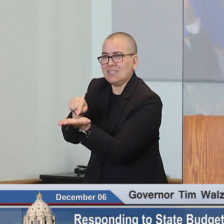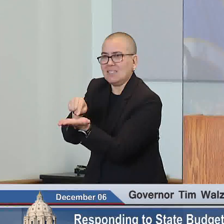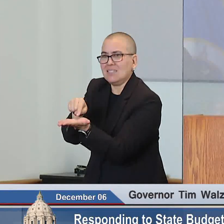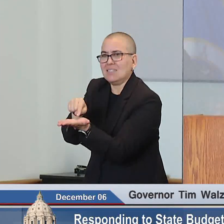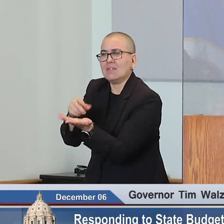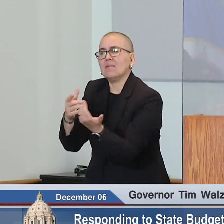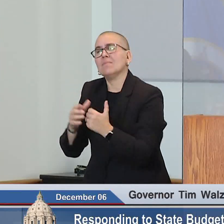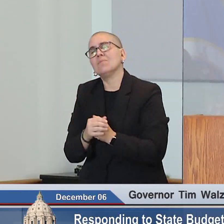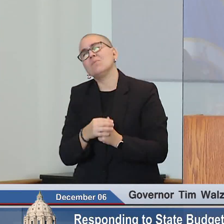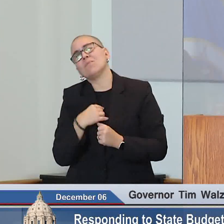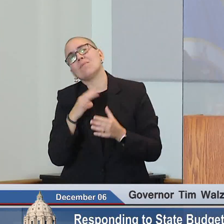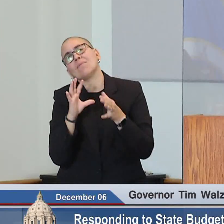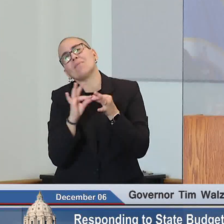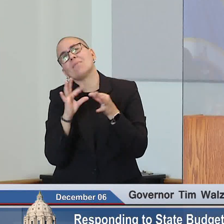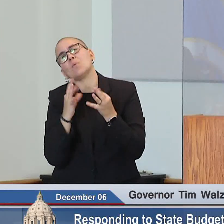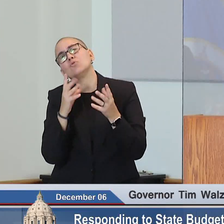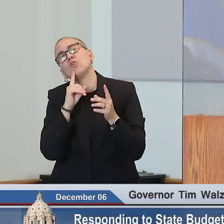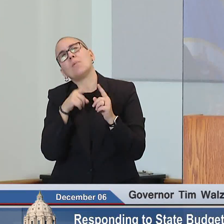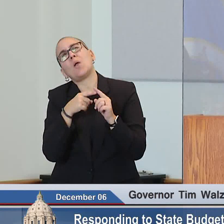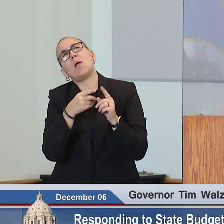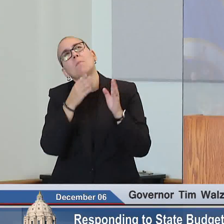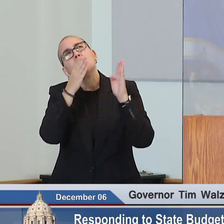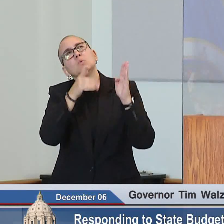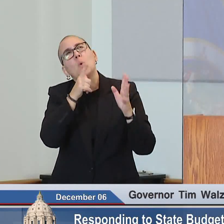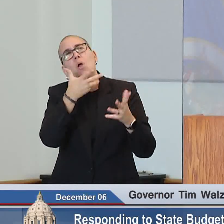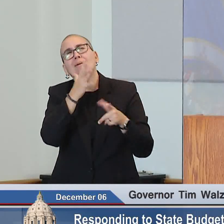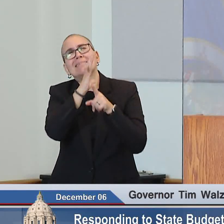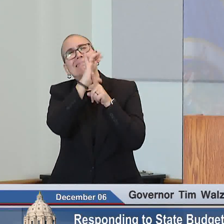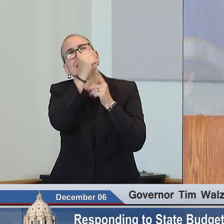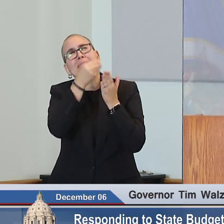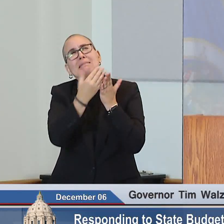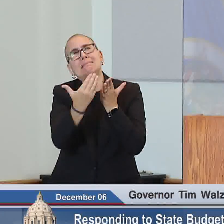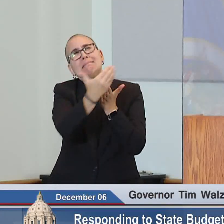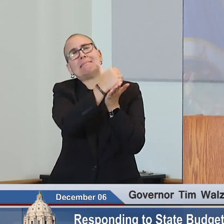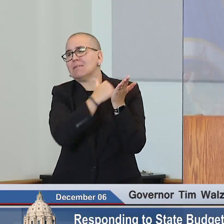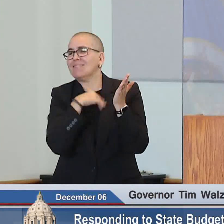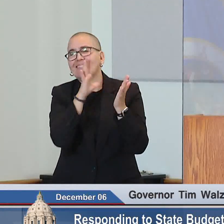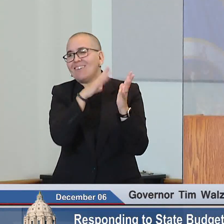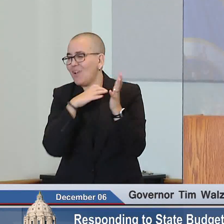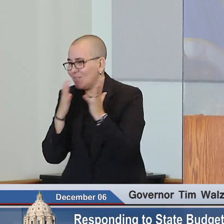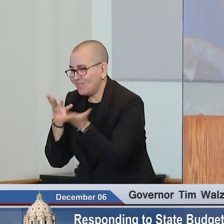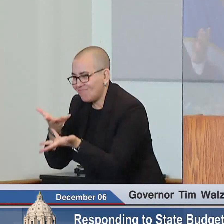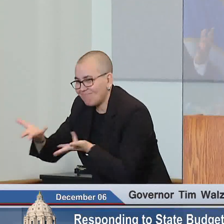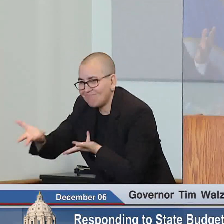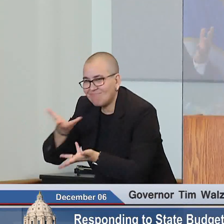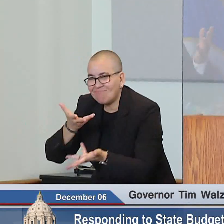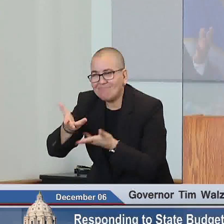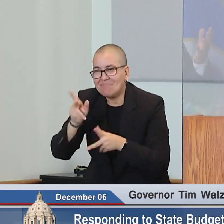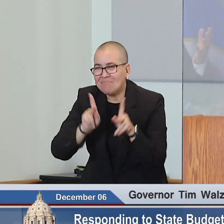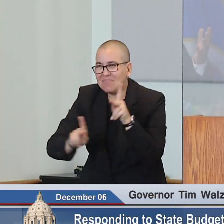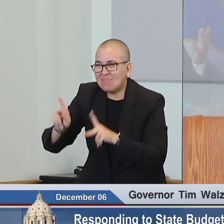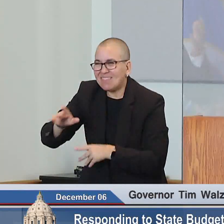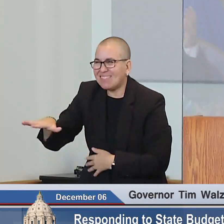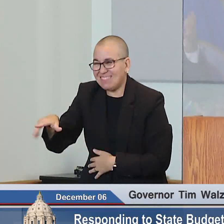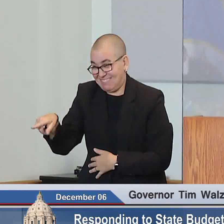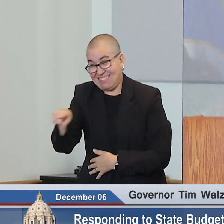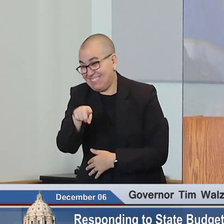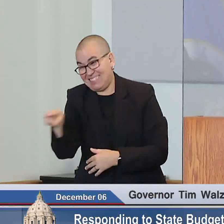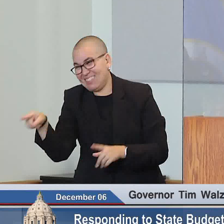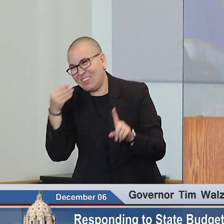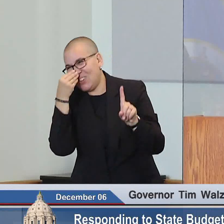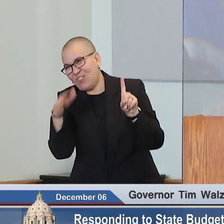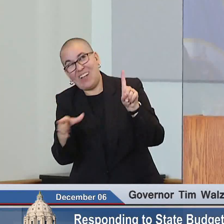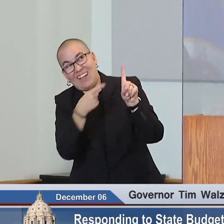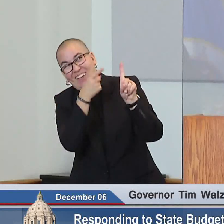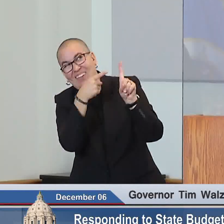top tier, because it's not what Minnesotans told us on the campaign trail. And we're coming out of this. These were competing ideas. These were competing